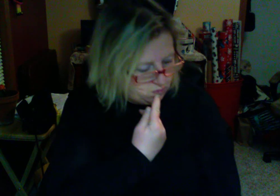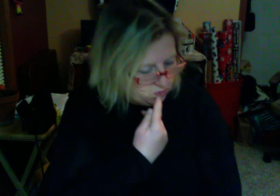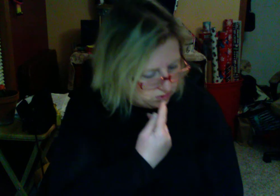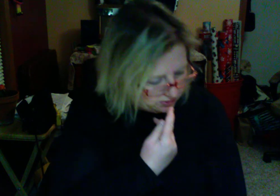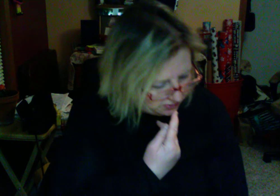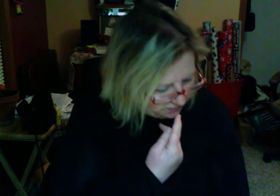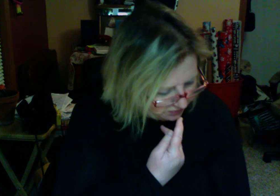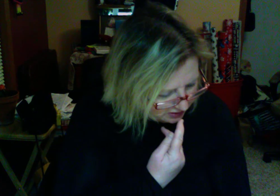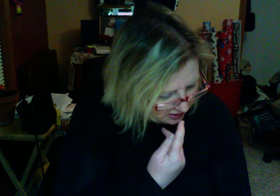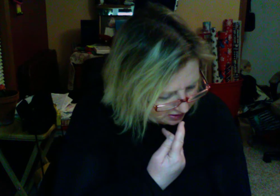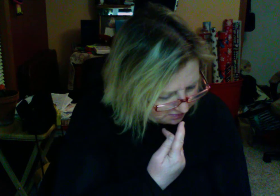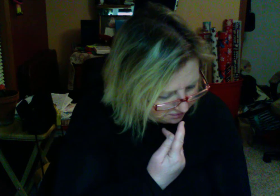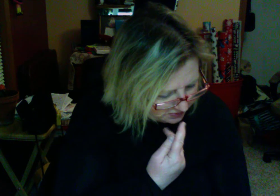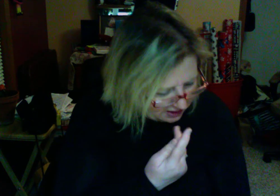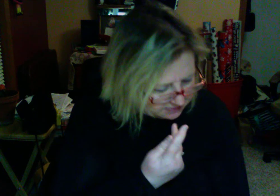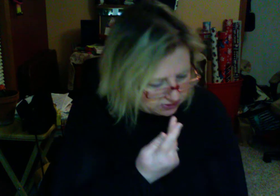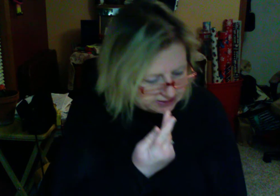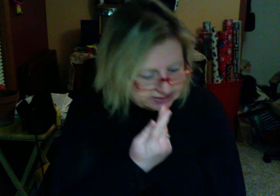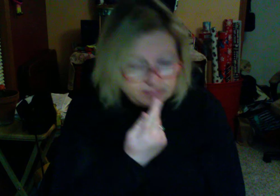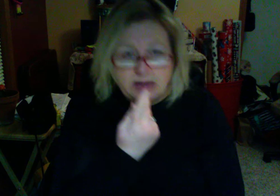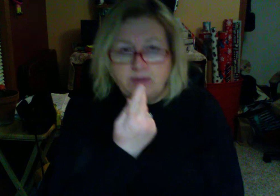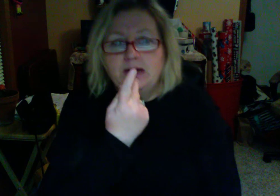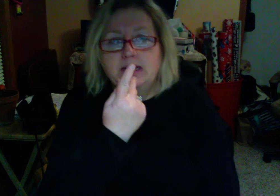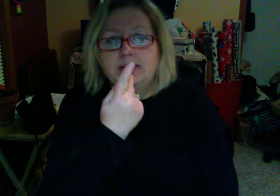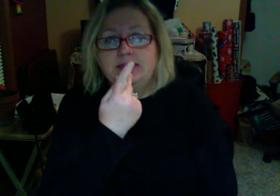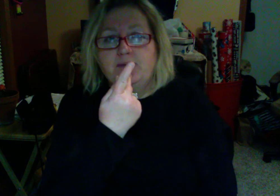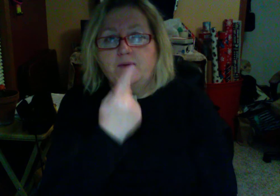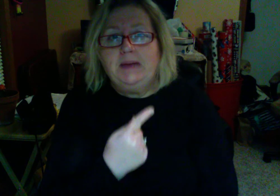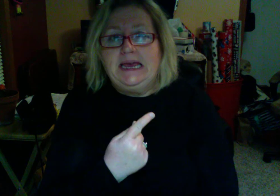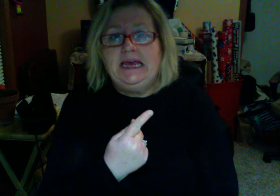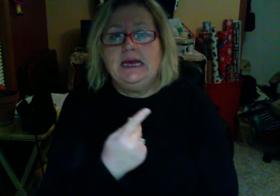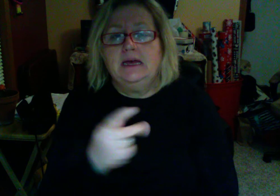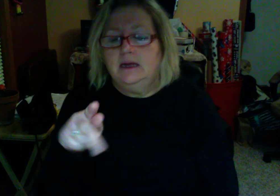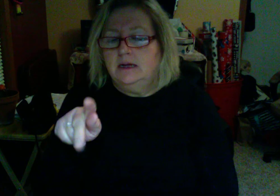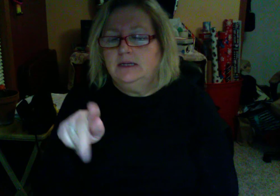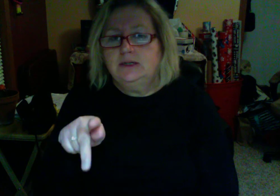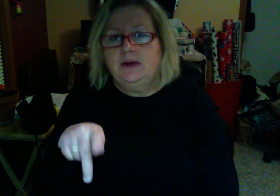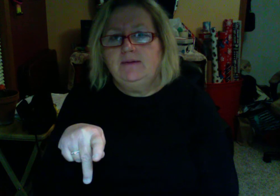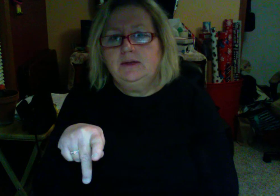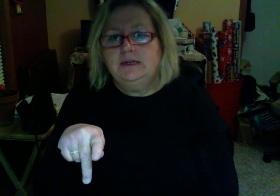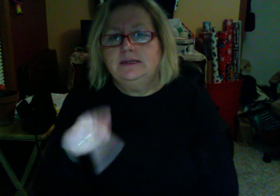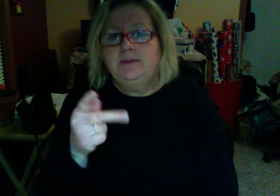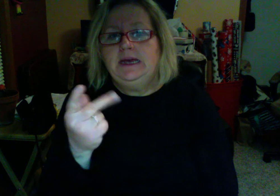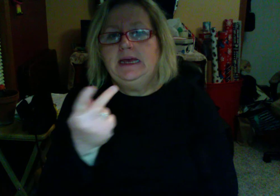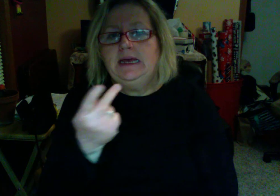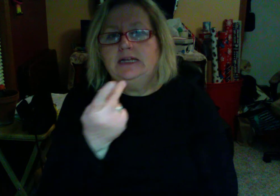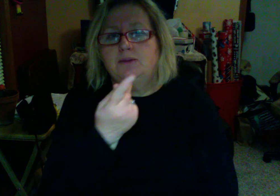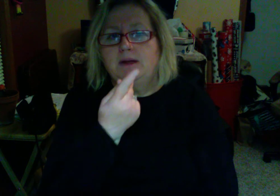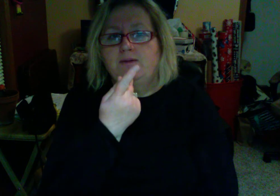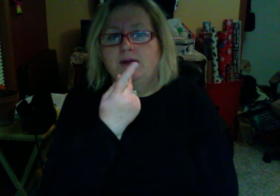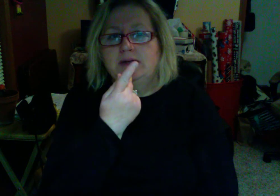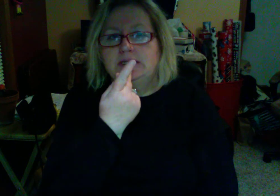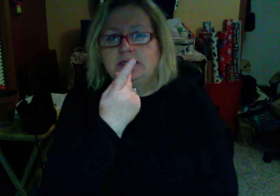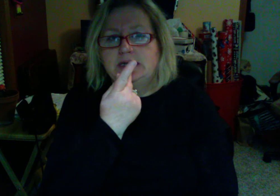for, I'm sorry, it's the middle finger that comes down for pink. So even though this is a P, it's your middle finger that